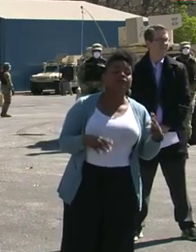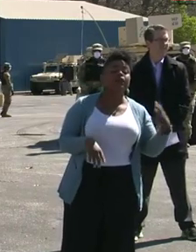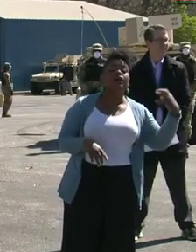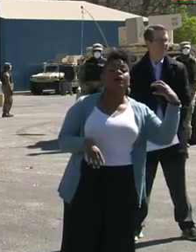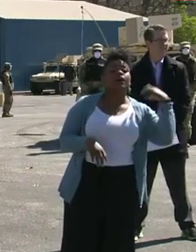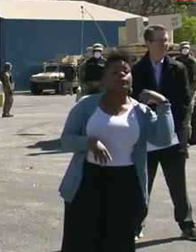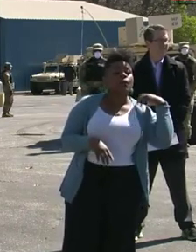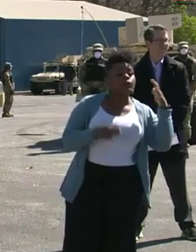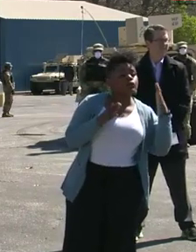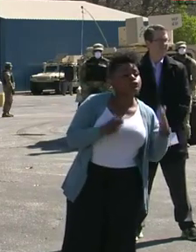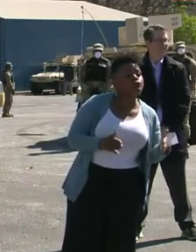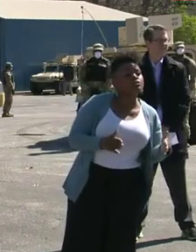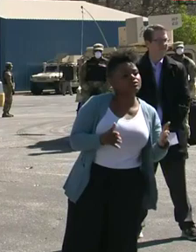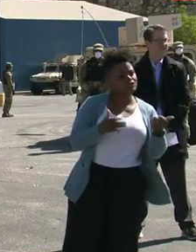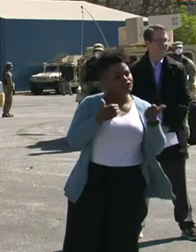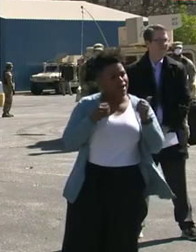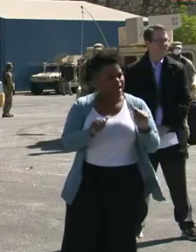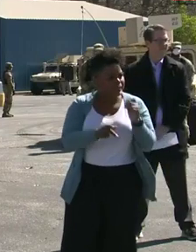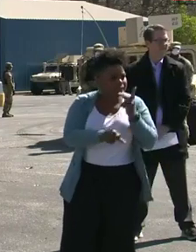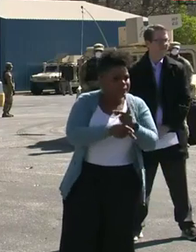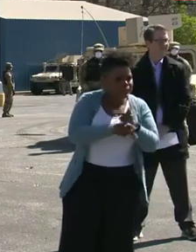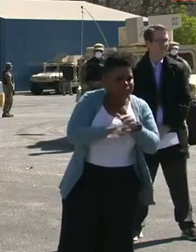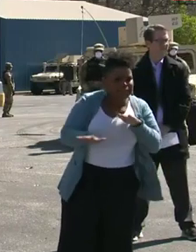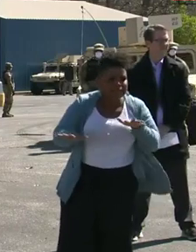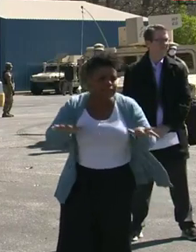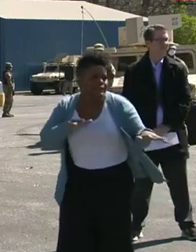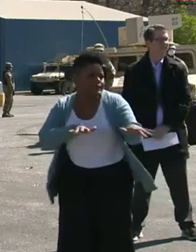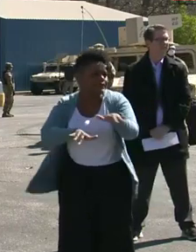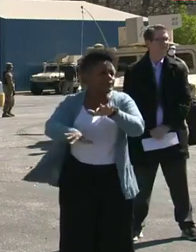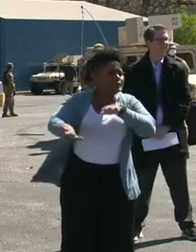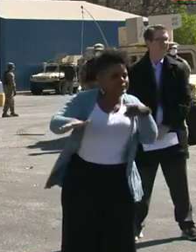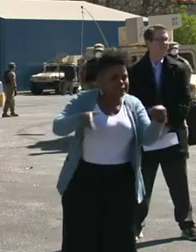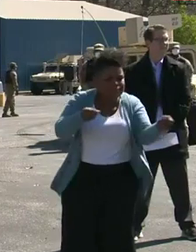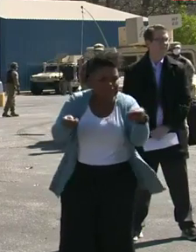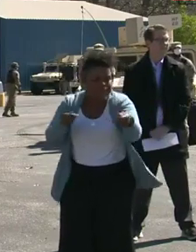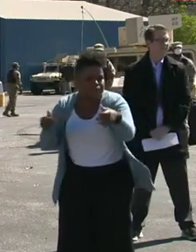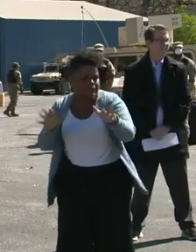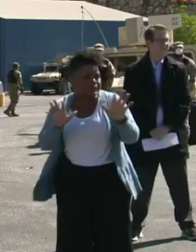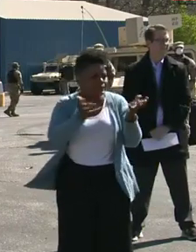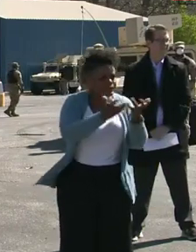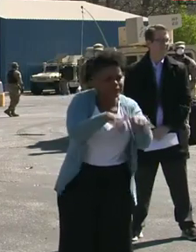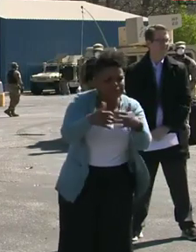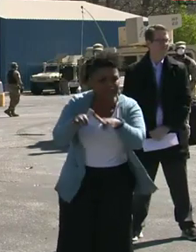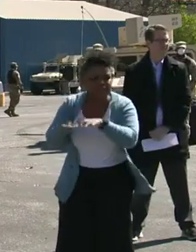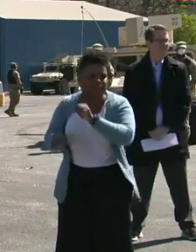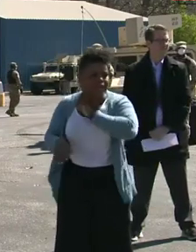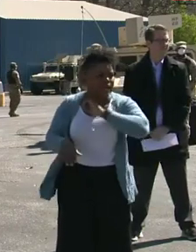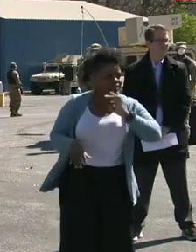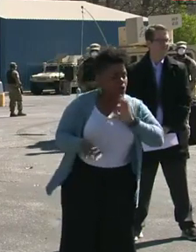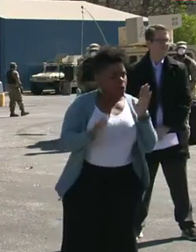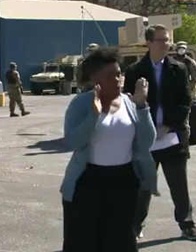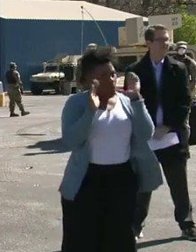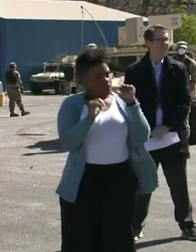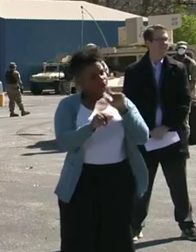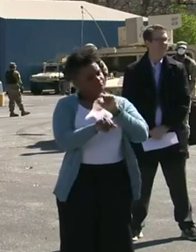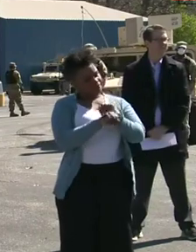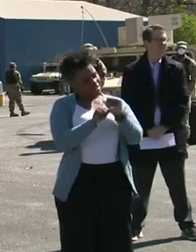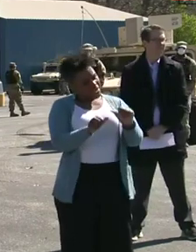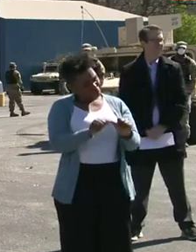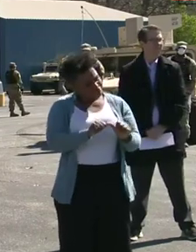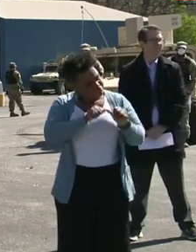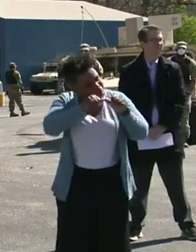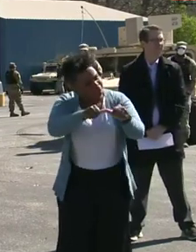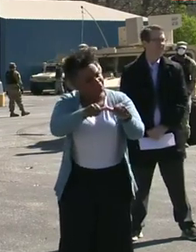and trying to keep their employees on the payroll, and hopefully they'll be able to keep them longer and longer, but